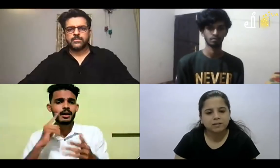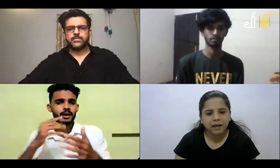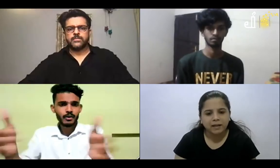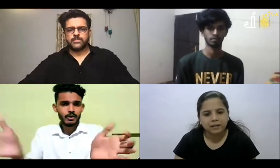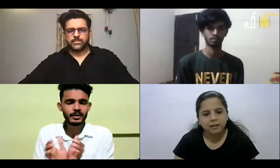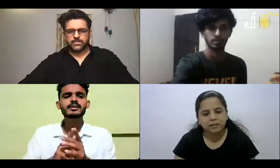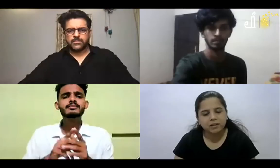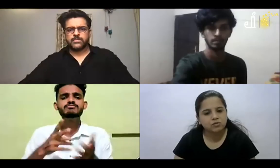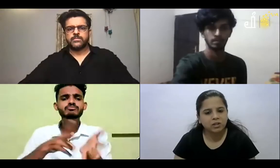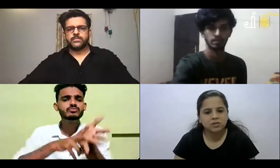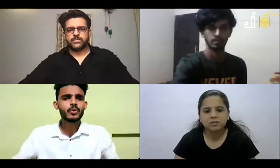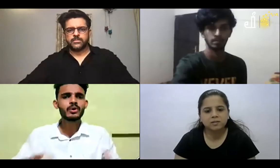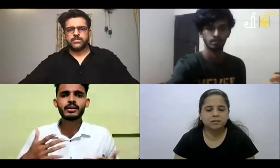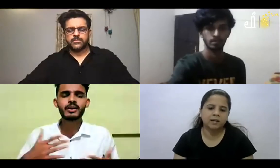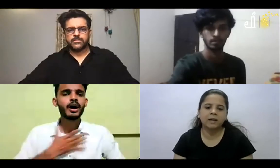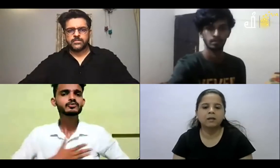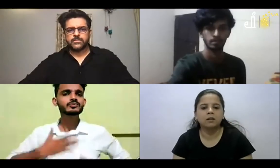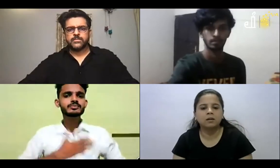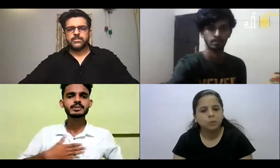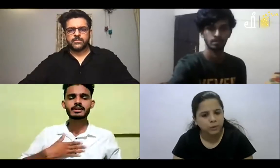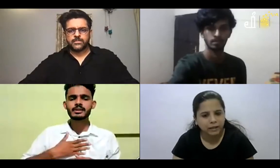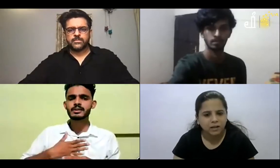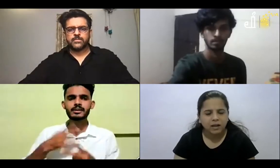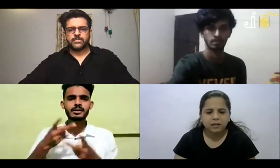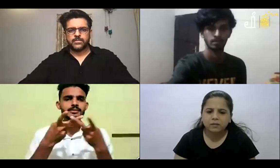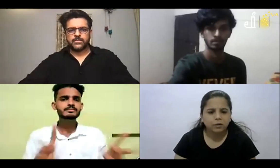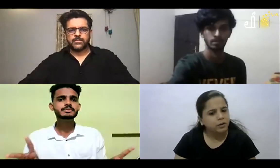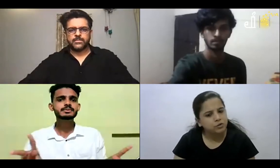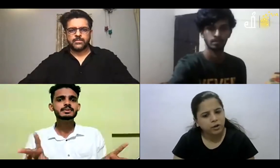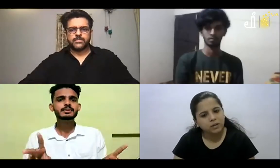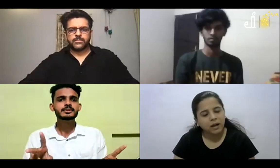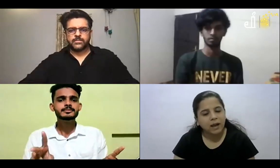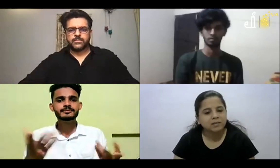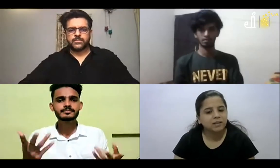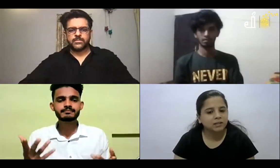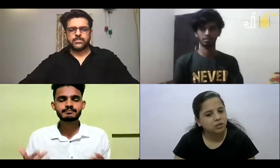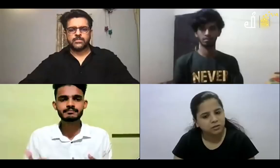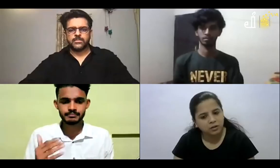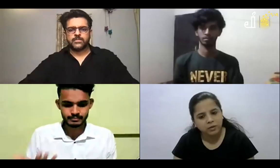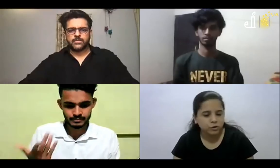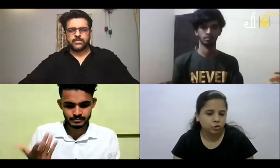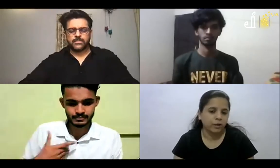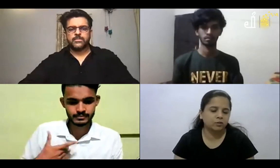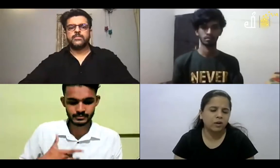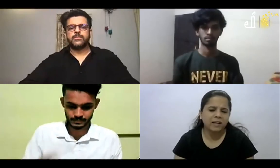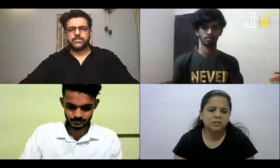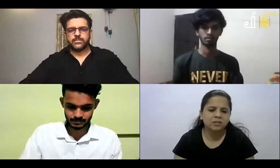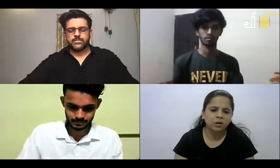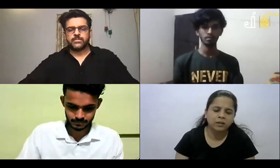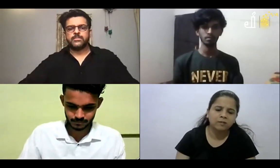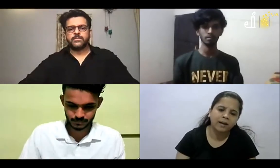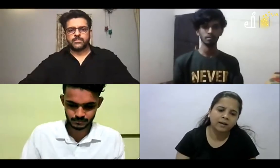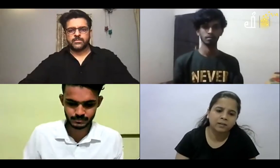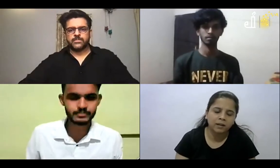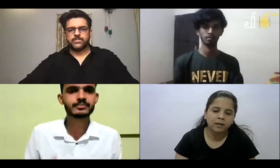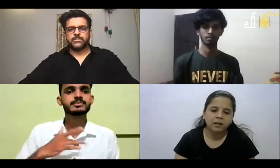mum and silent, and they just stay lonely. They were not enjoying with as the other children were enjoying. So I just thought